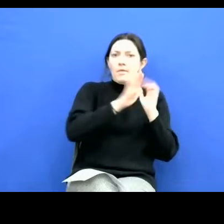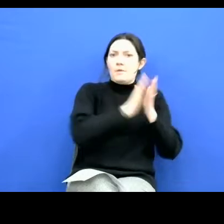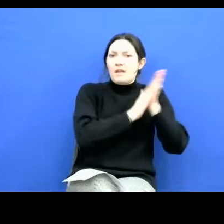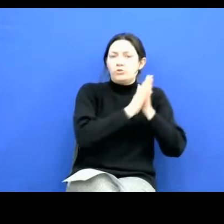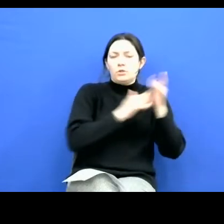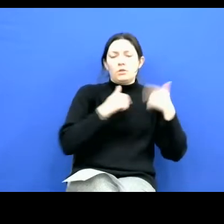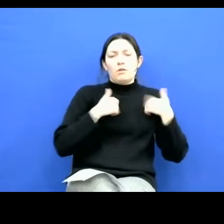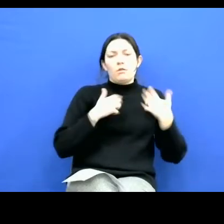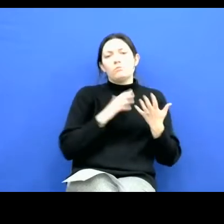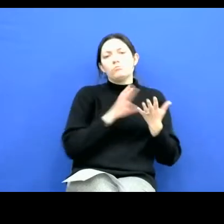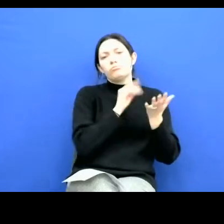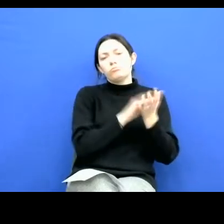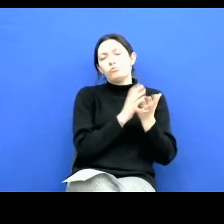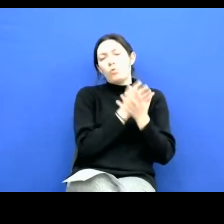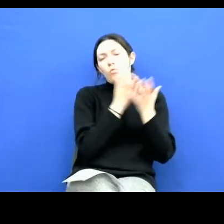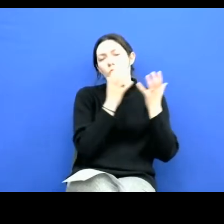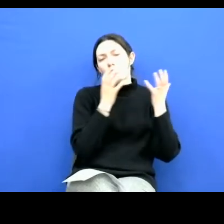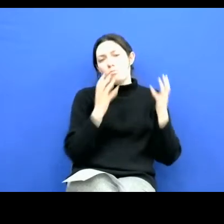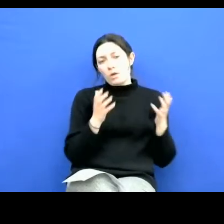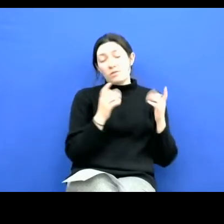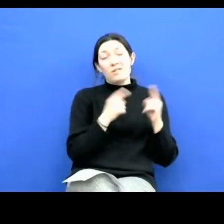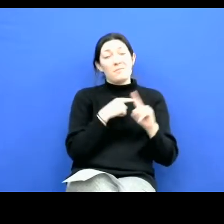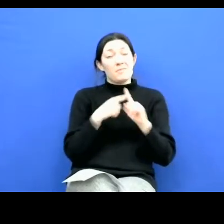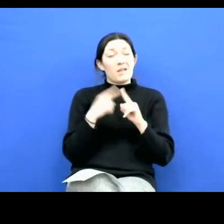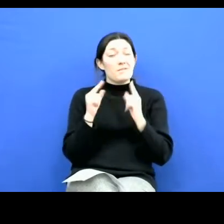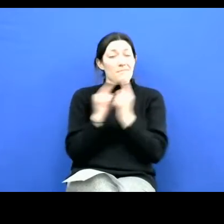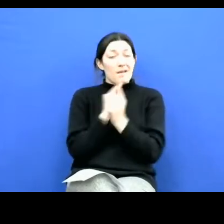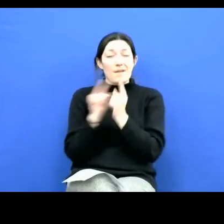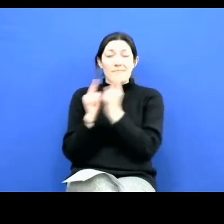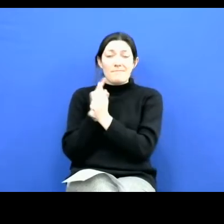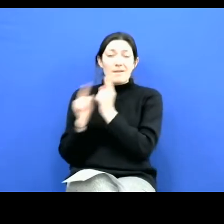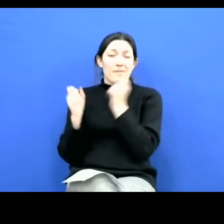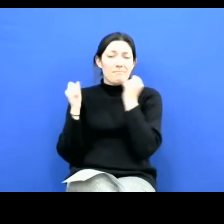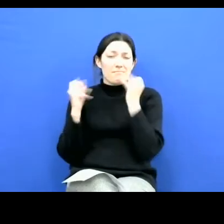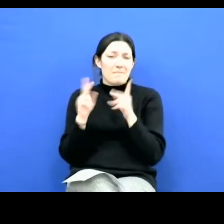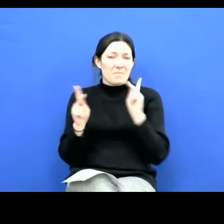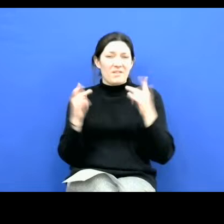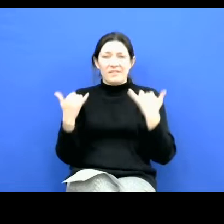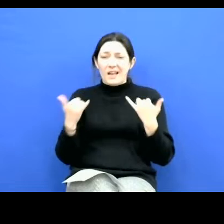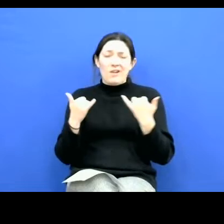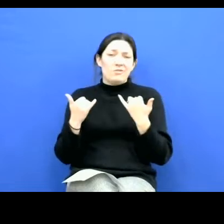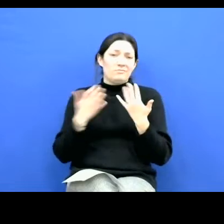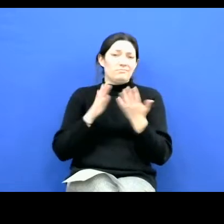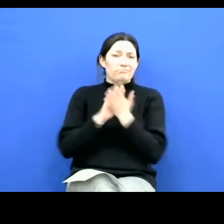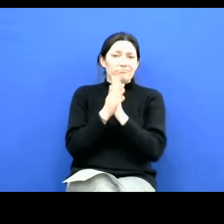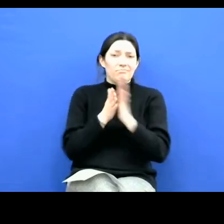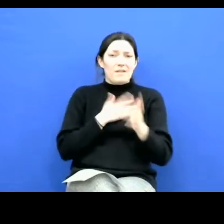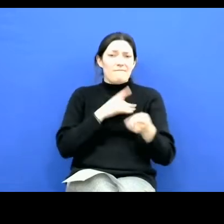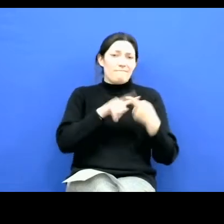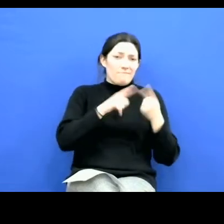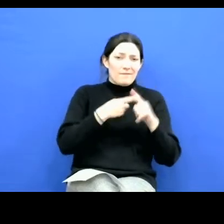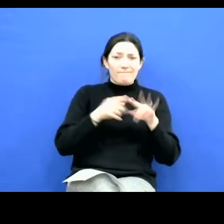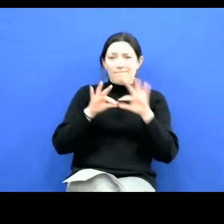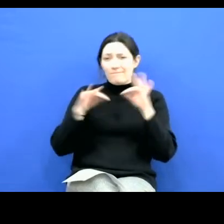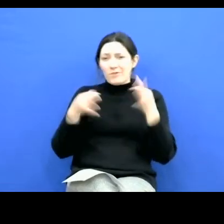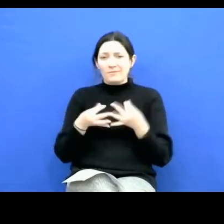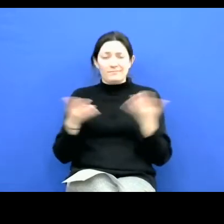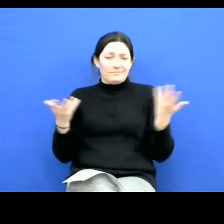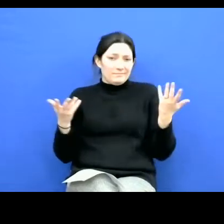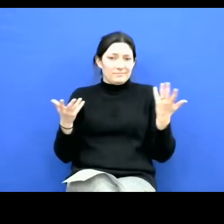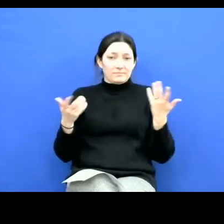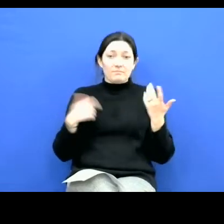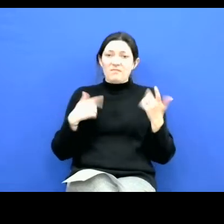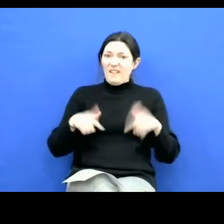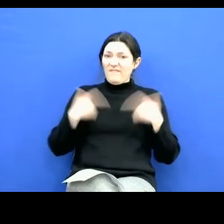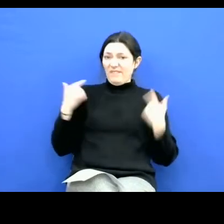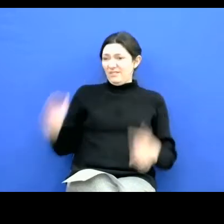much, but I've also met so many amazing people that I consider family and friends. And, you know, I've lived in Henrietta